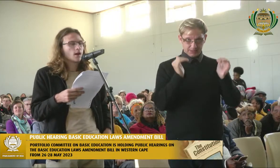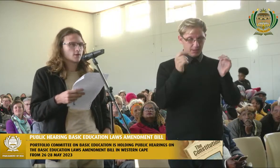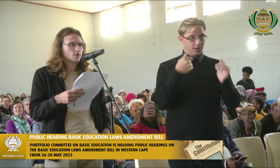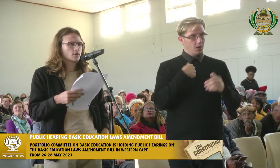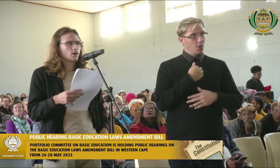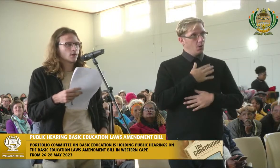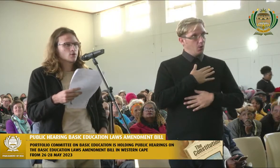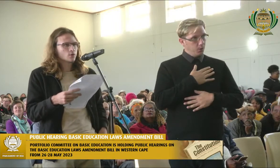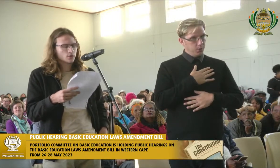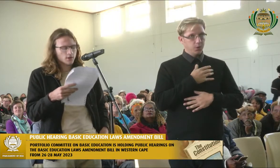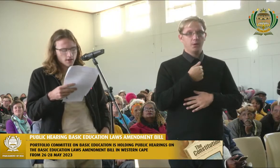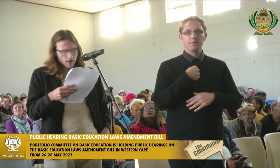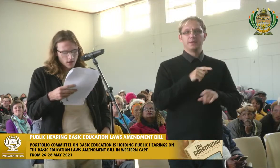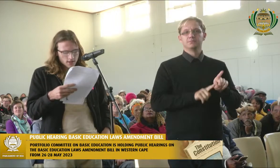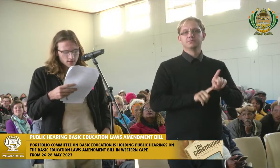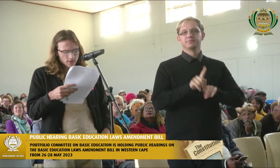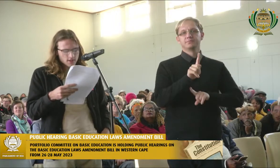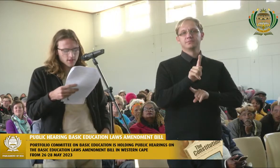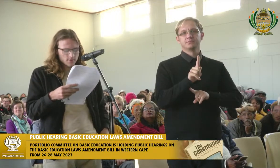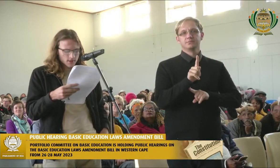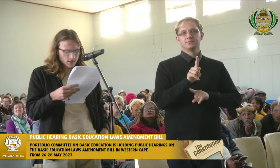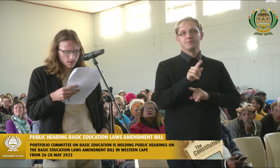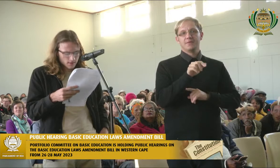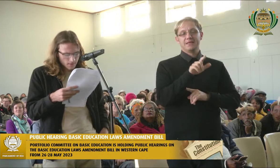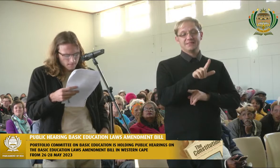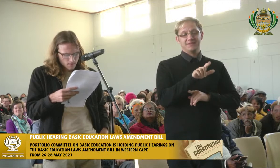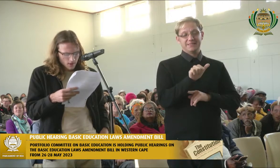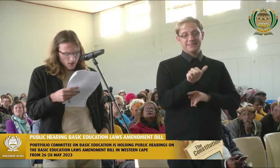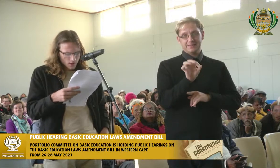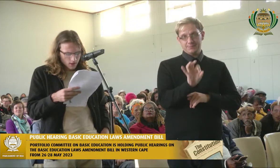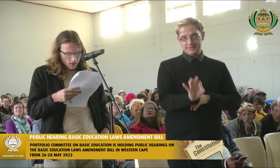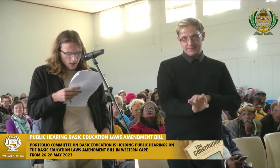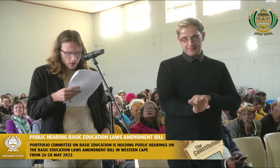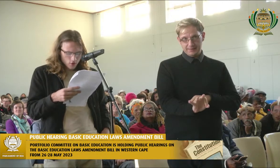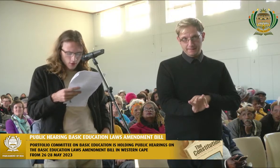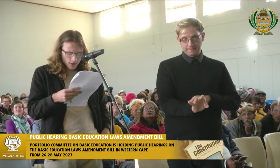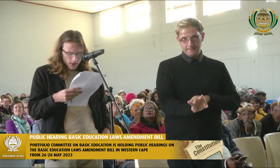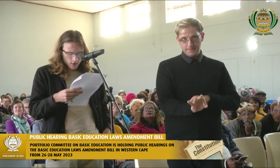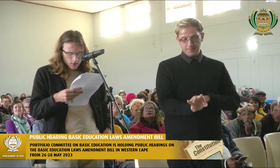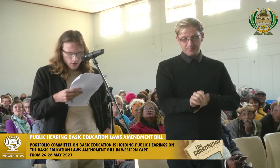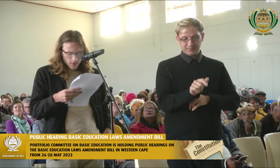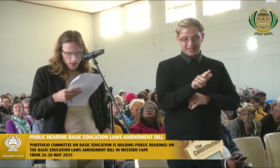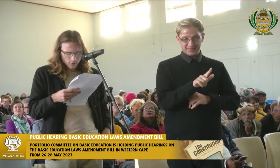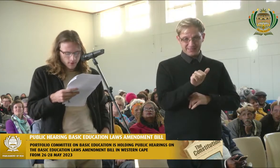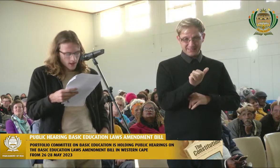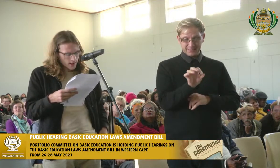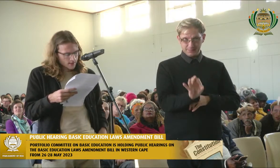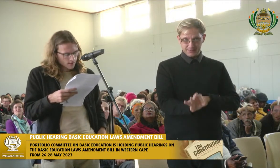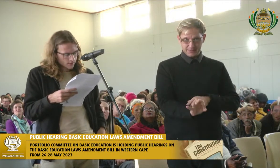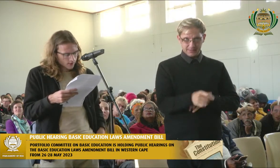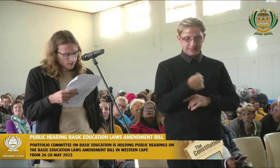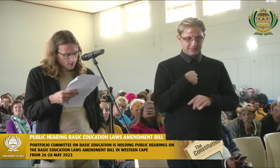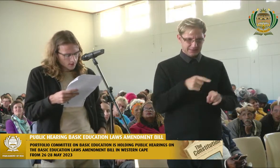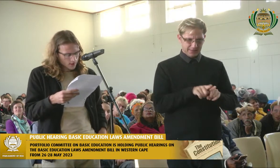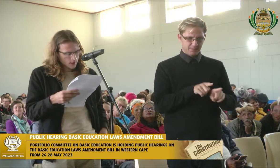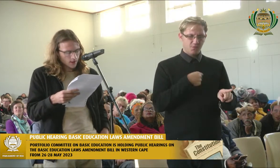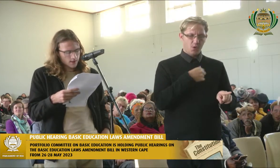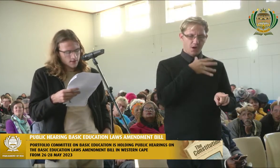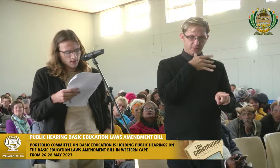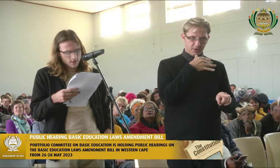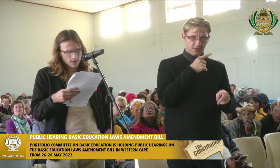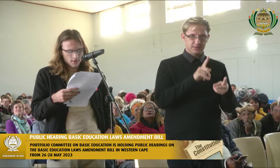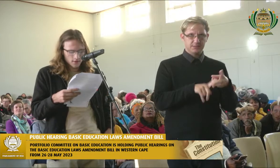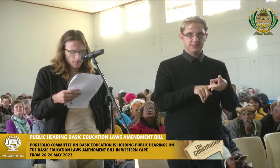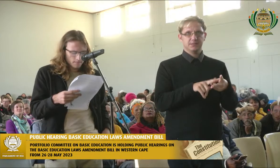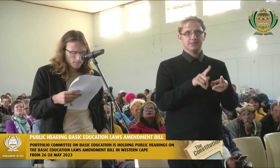grace, I scored 76%. A score that I also met for my AS Afrikaans and